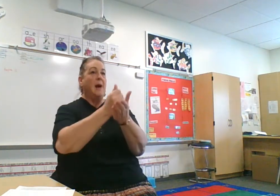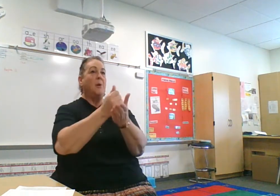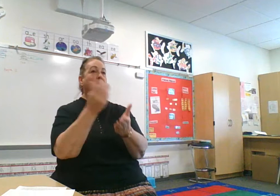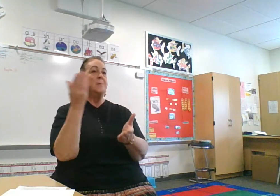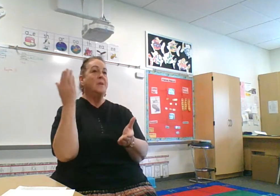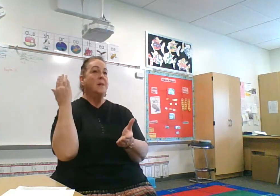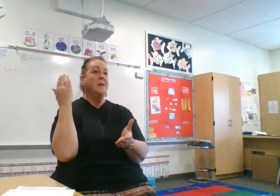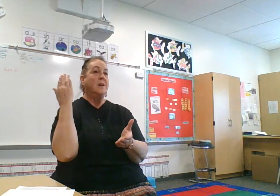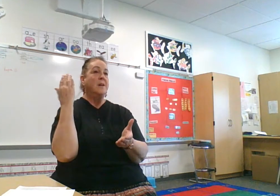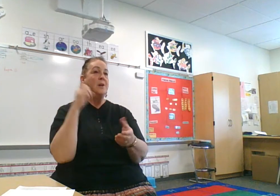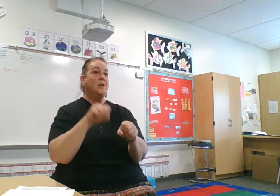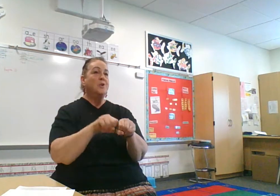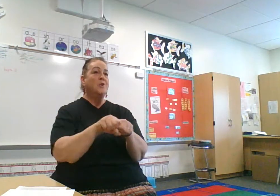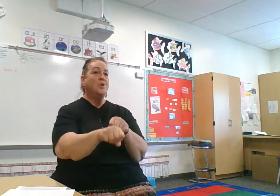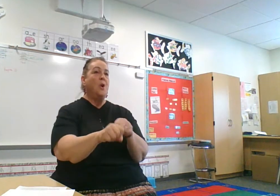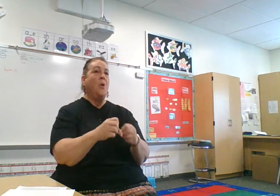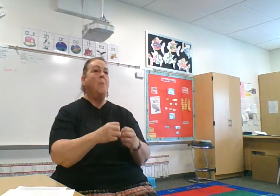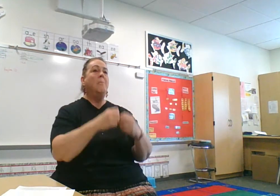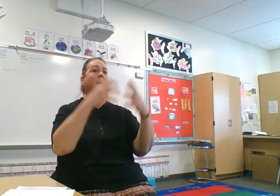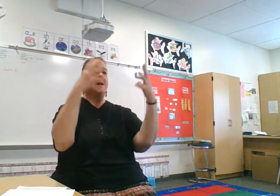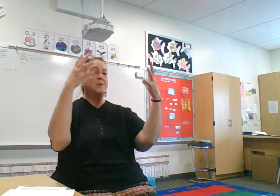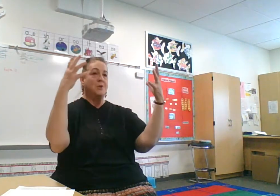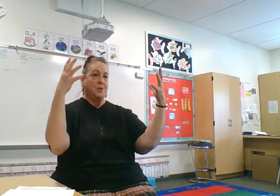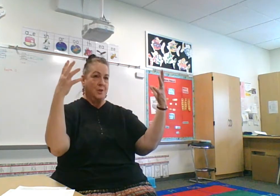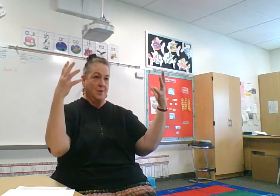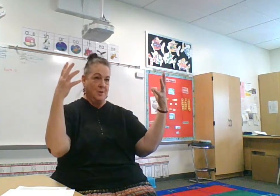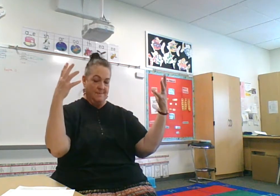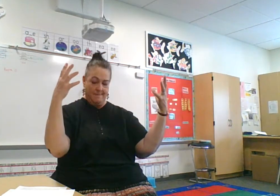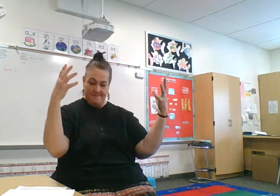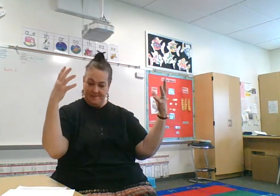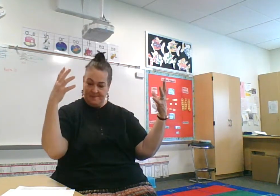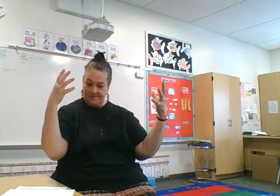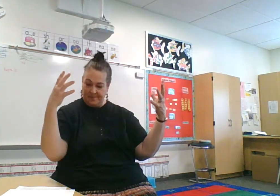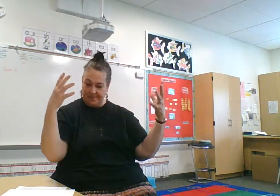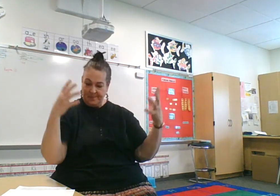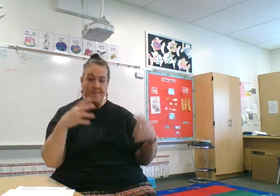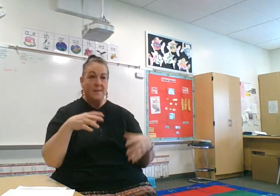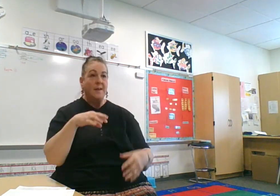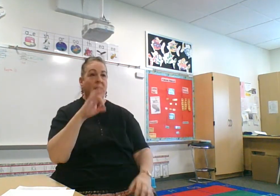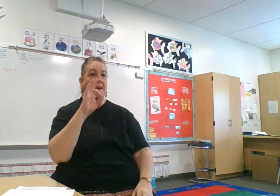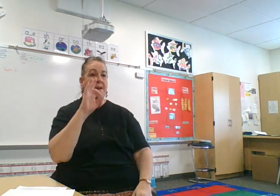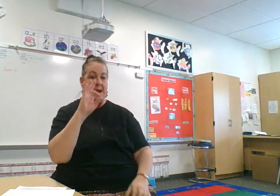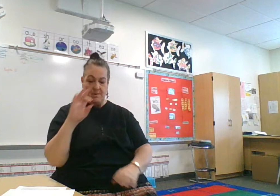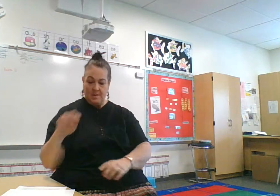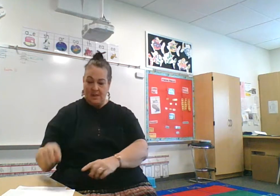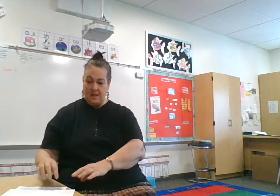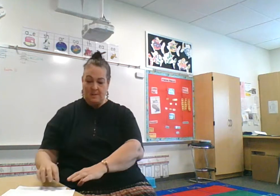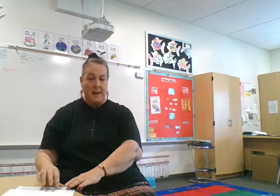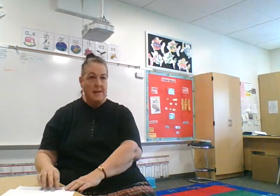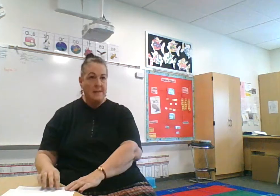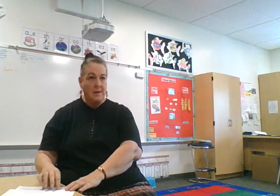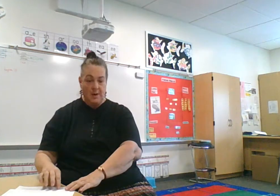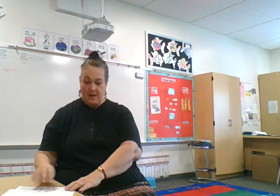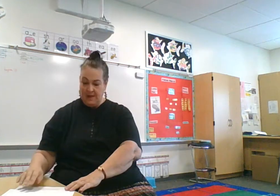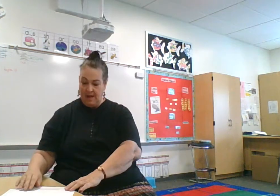helped so much. Now, see the space? Go down to